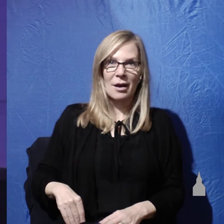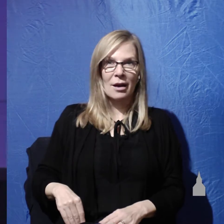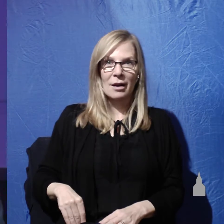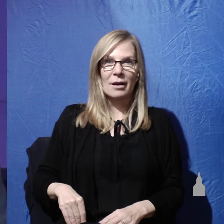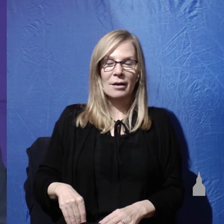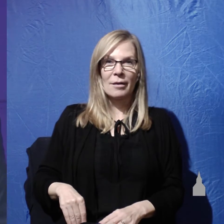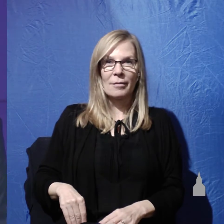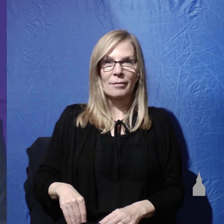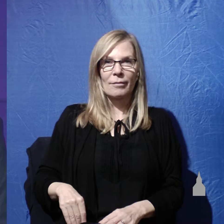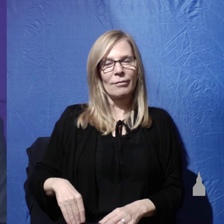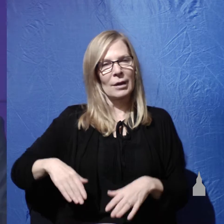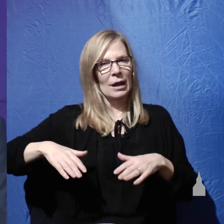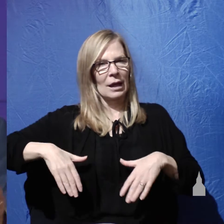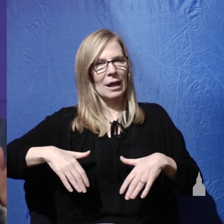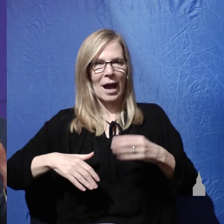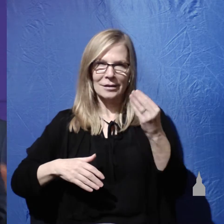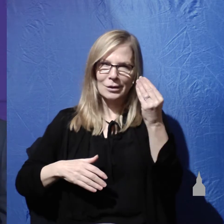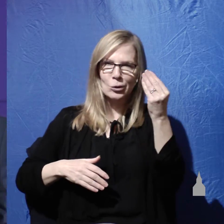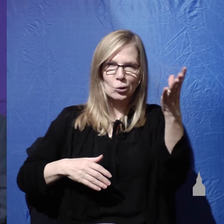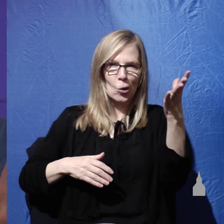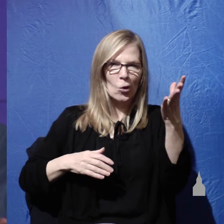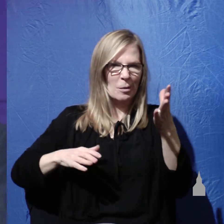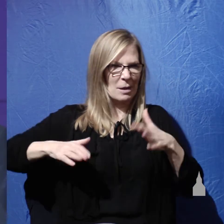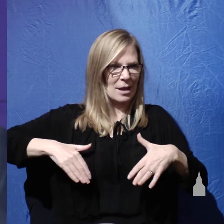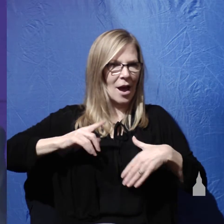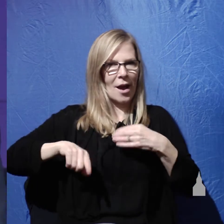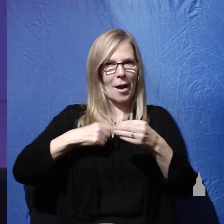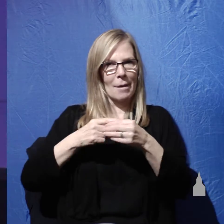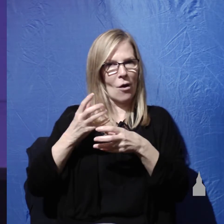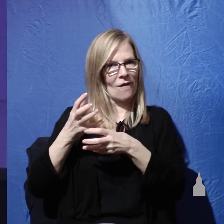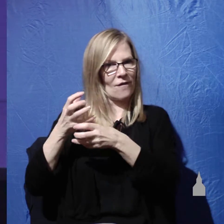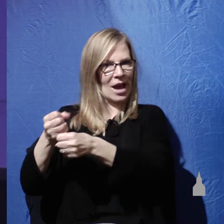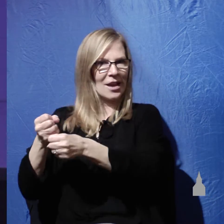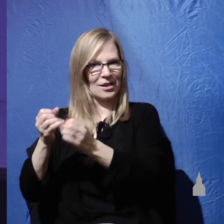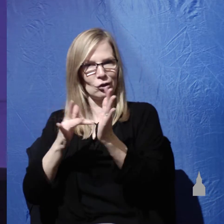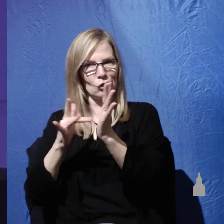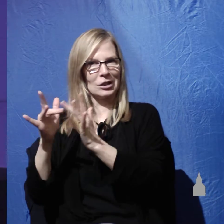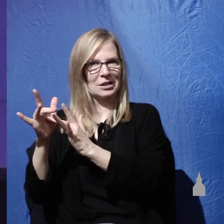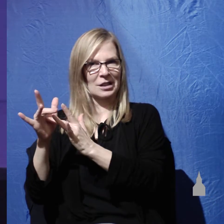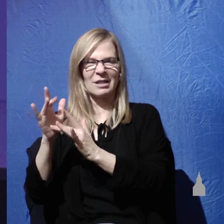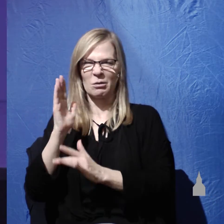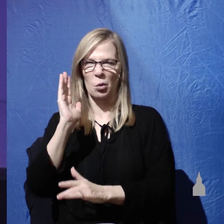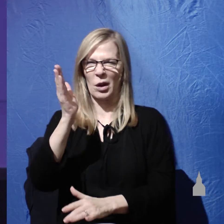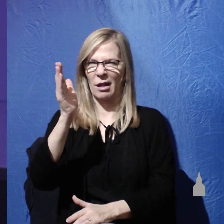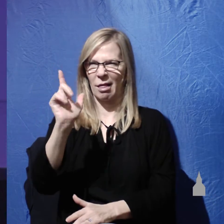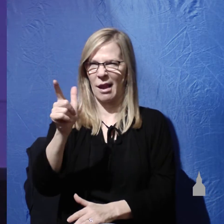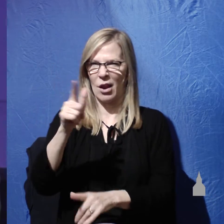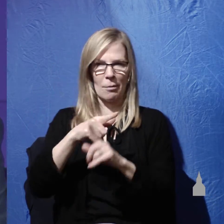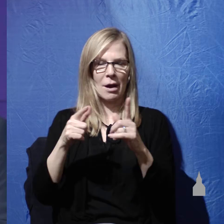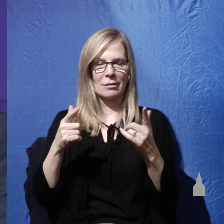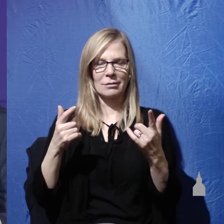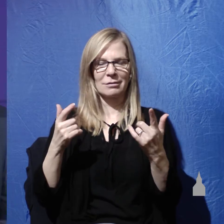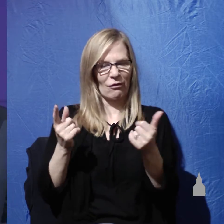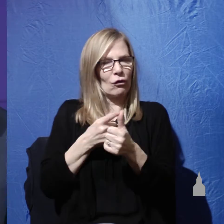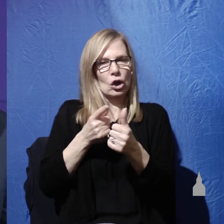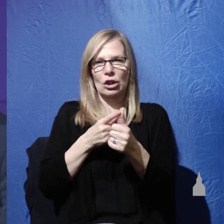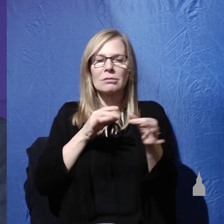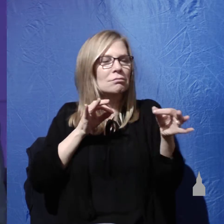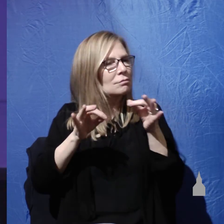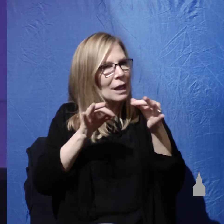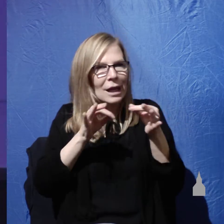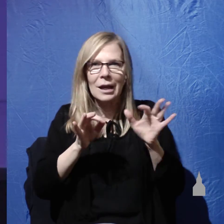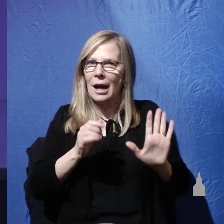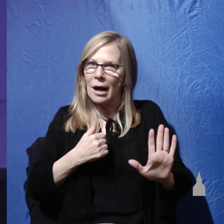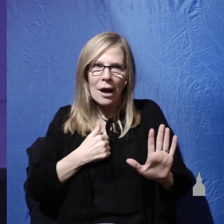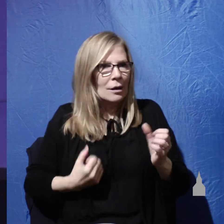Now, he hasn't told them about his faith in Jesus of Nazareth being the Messiah. He will, but not at this point. He's just